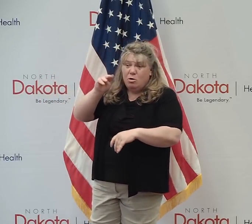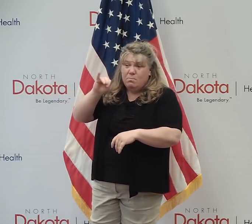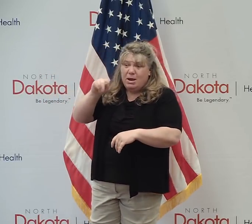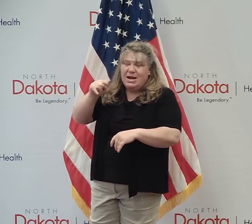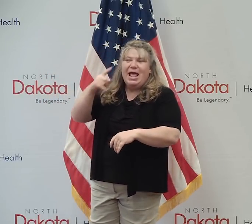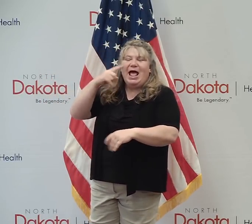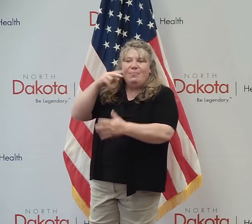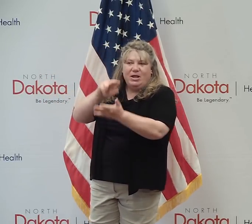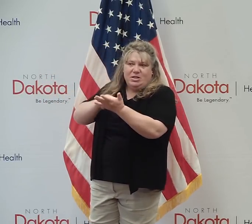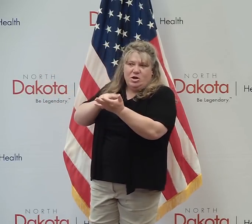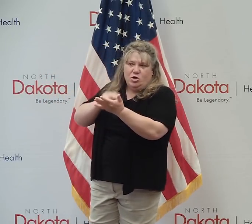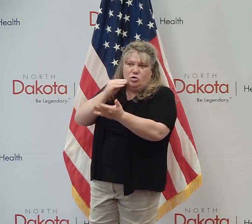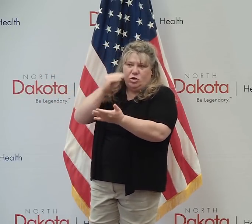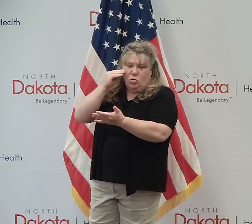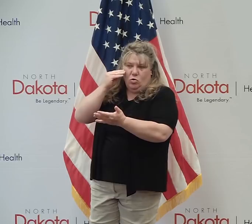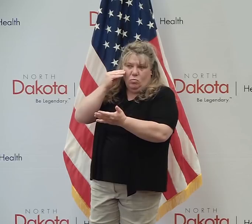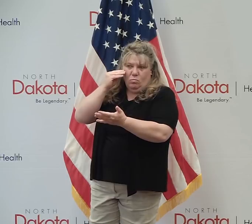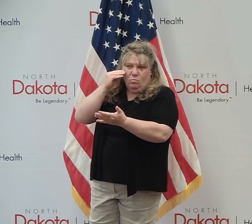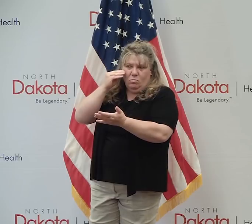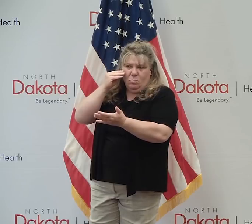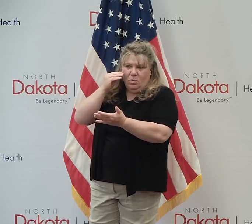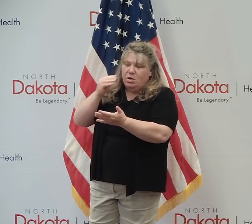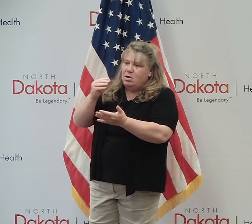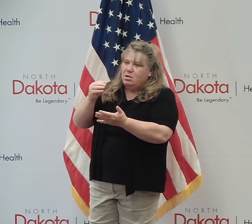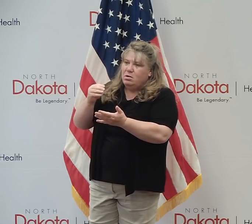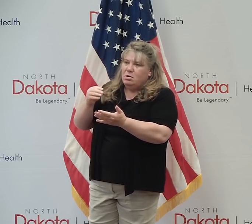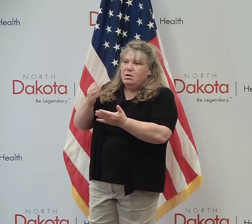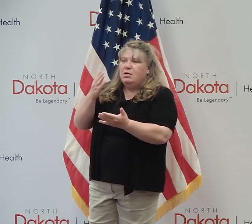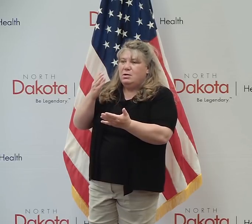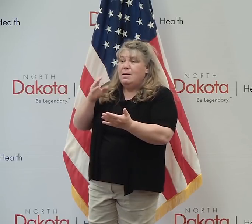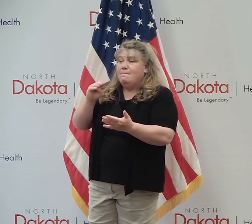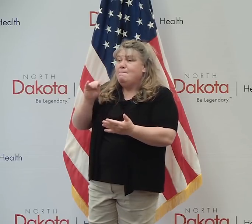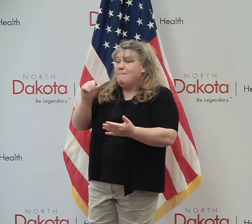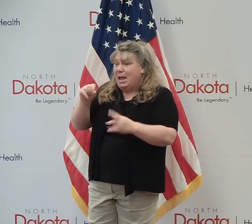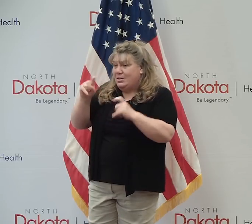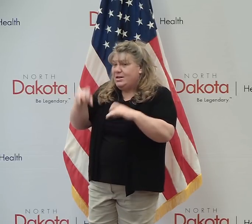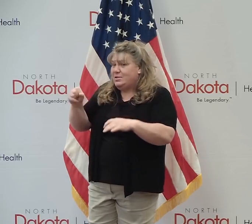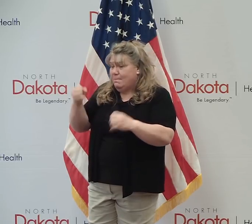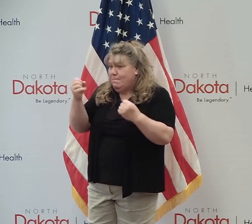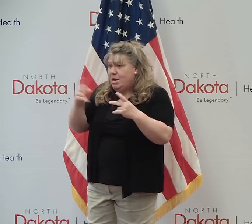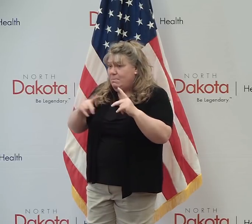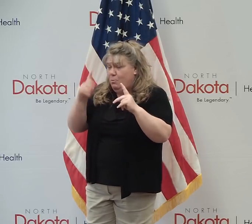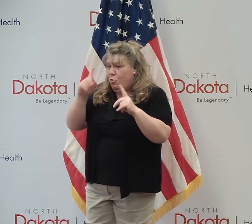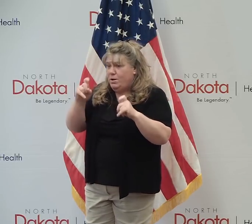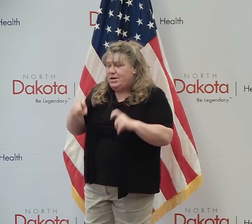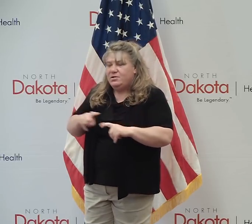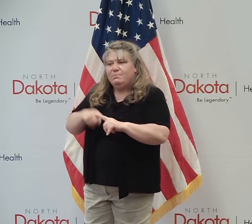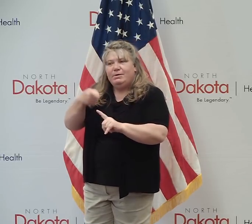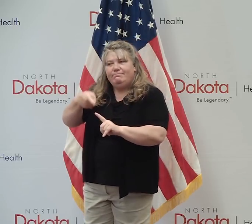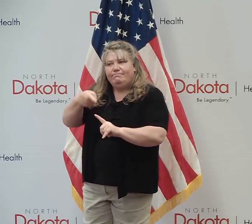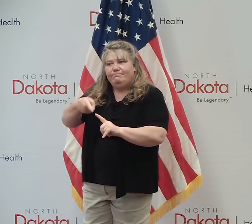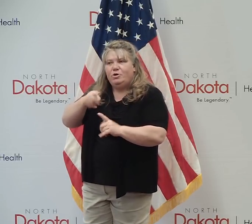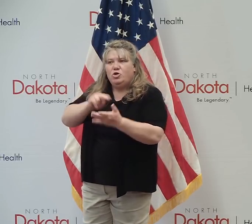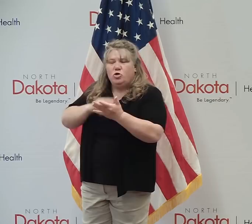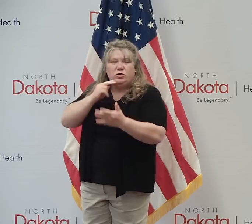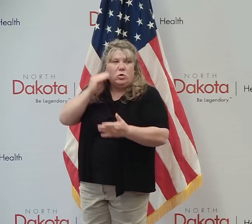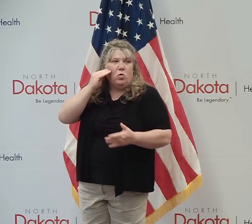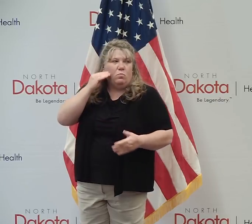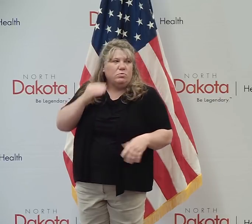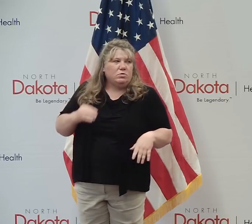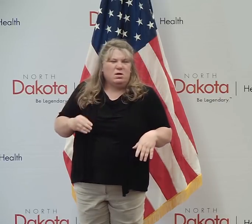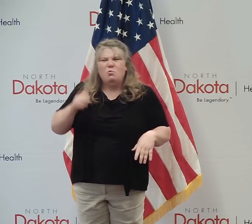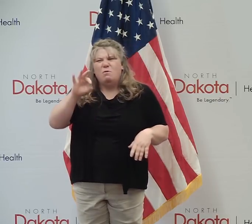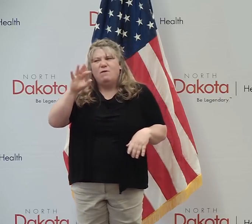Oh, so it is mass testing, but it may be targeted at a nursing home. We'll have to check. We'll have to get back on the drive-through.